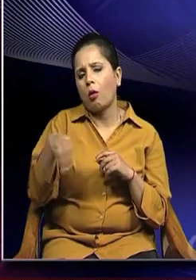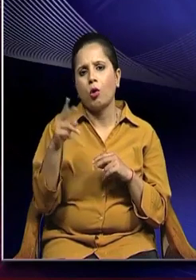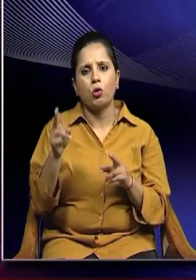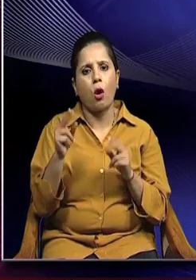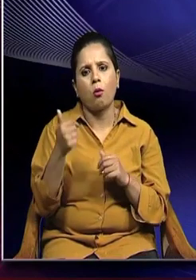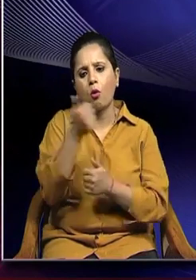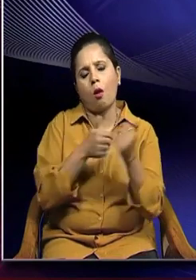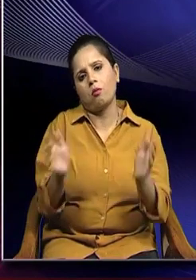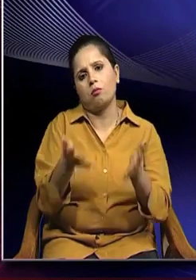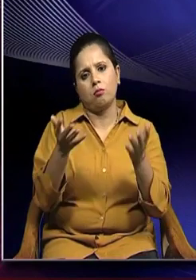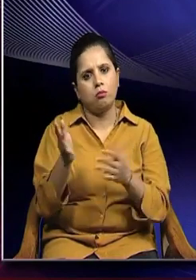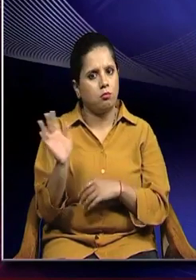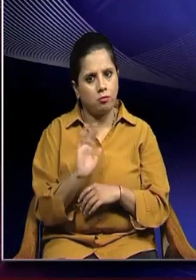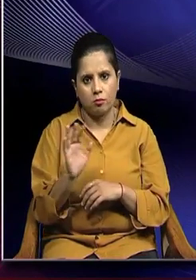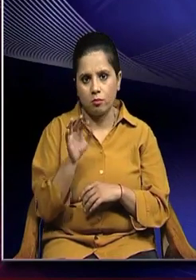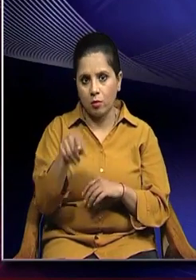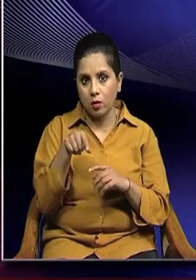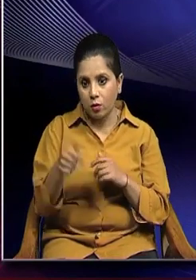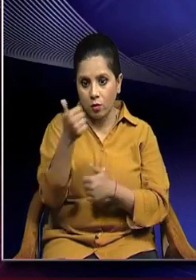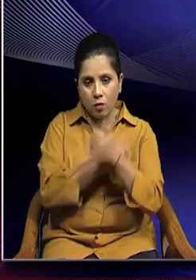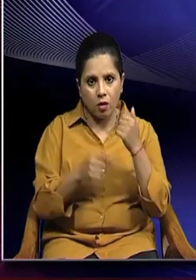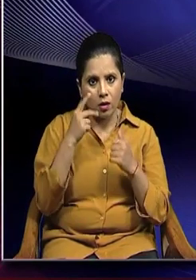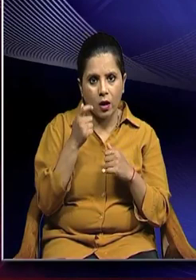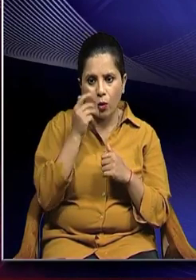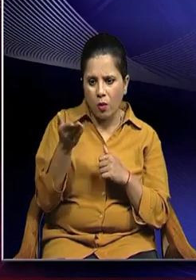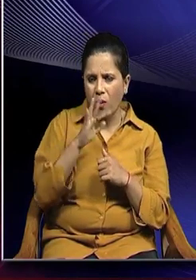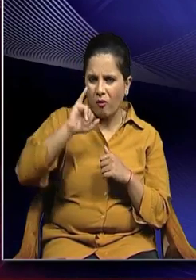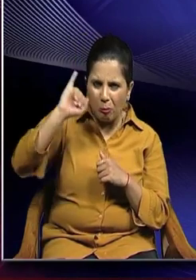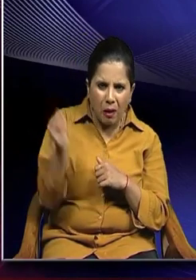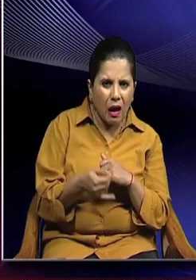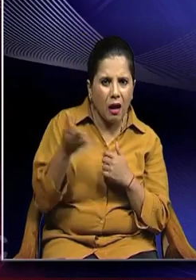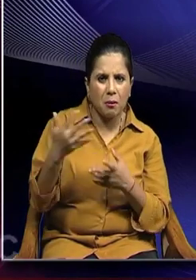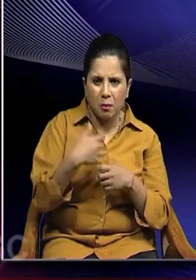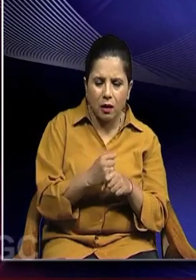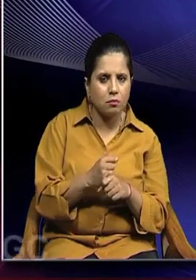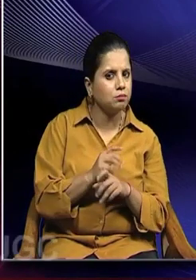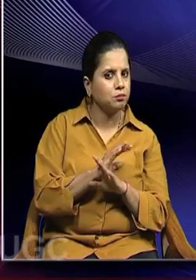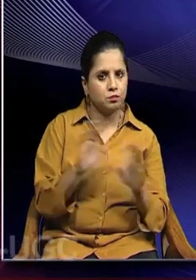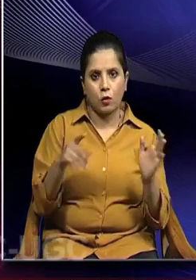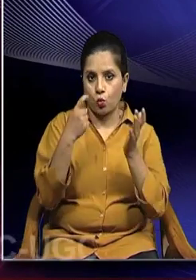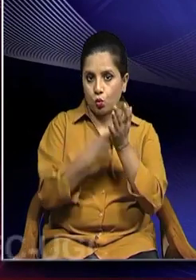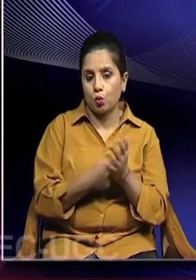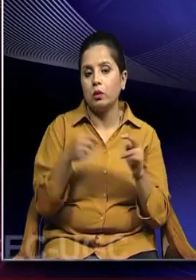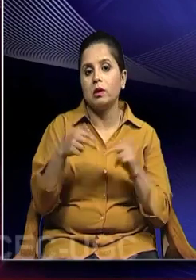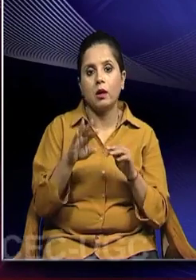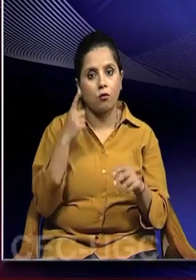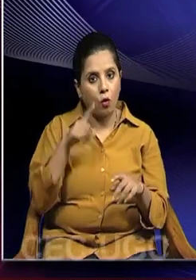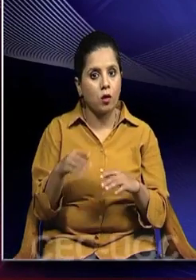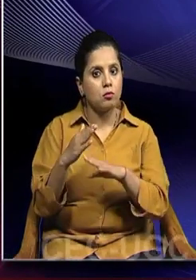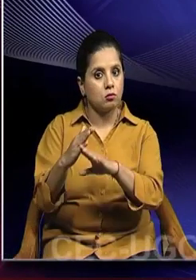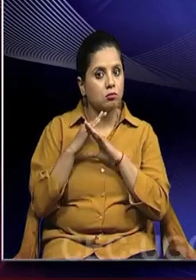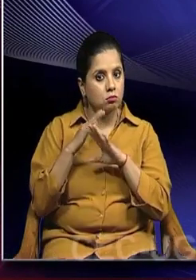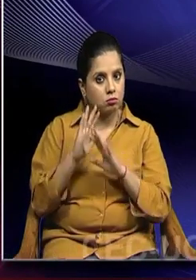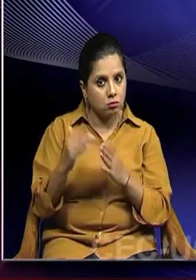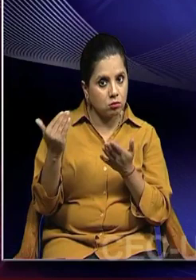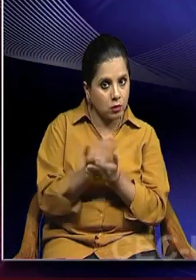of competition which brings out the worst from human beings. Appropriate norms are required to prevent the worst side